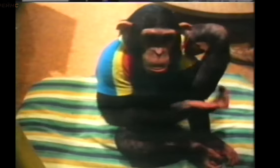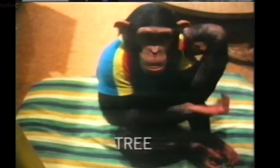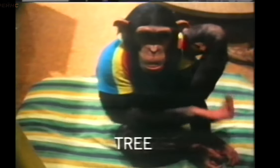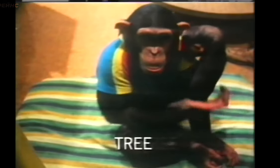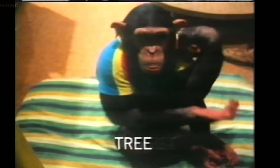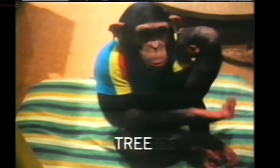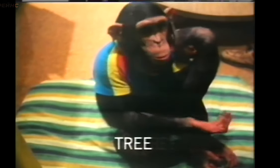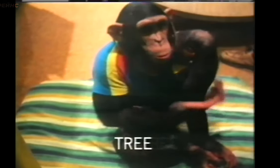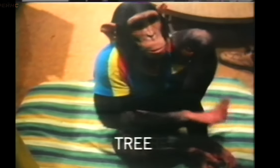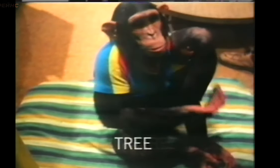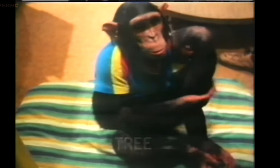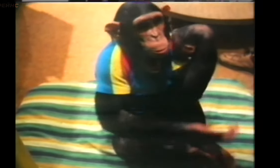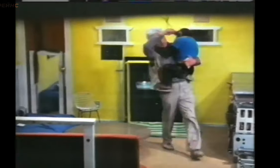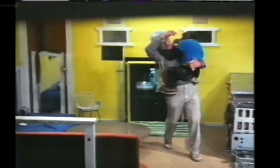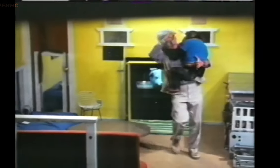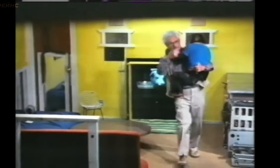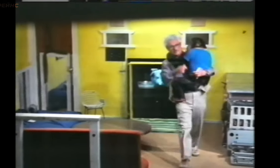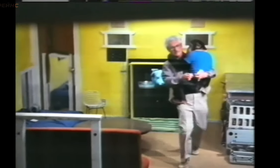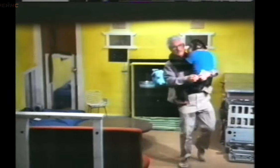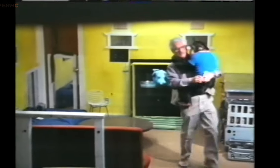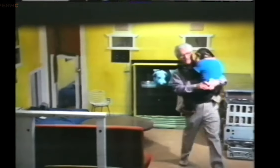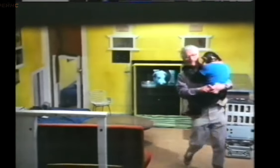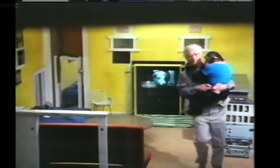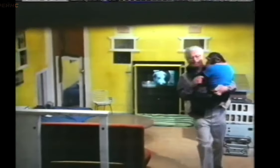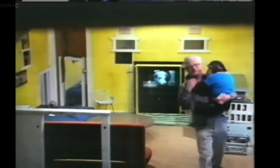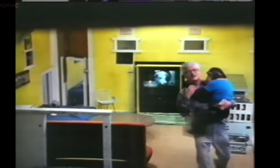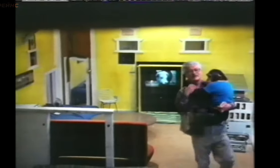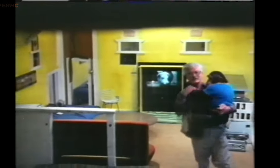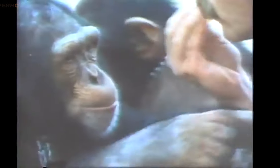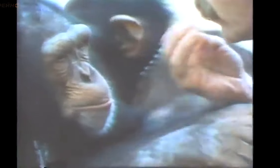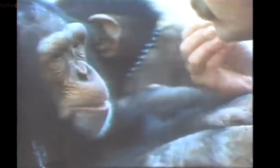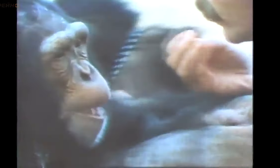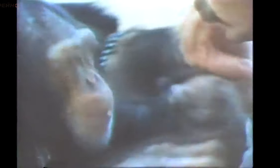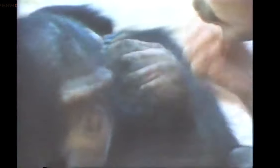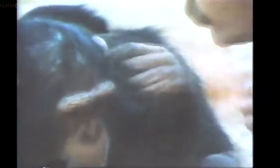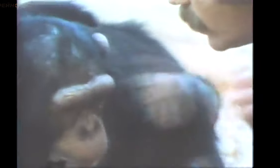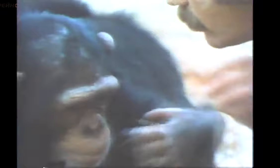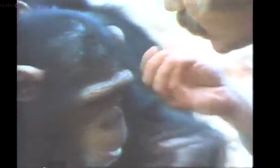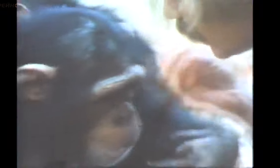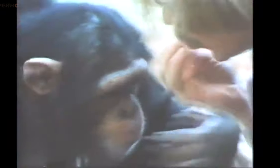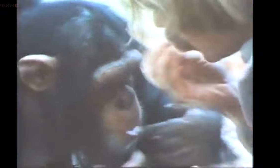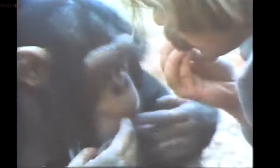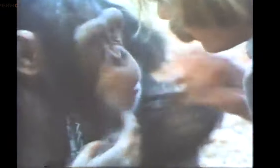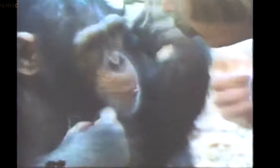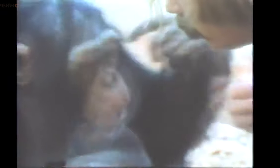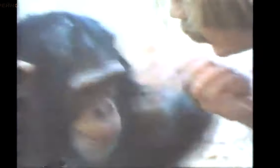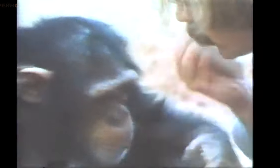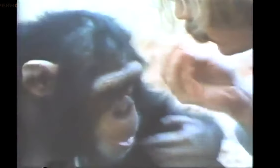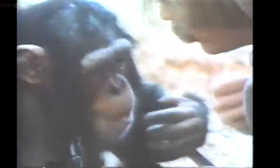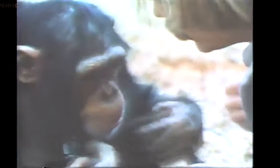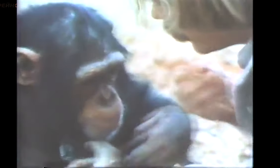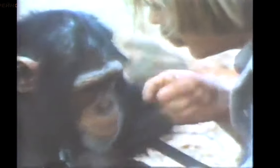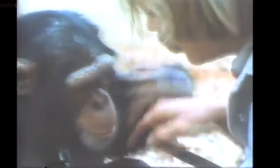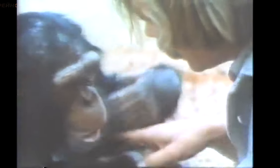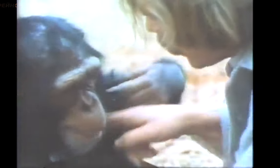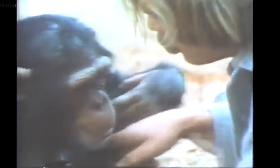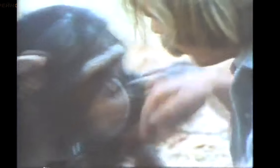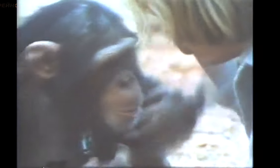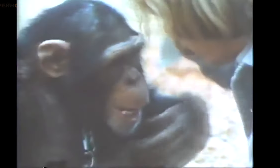By the end of the experiment, Washoe knew around 400 signs. To consider a sign learned, she had to use it independently and appropriately